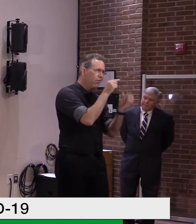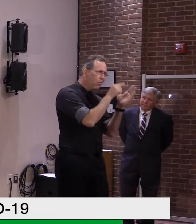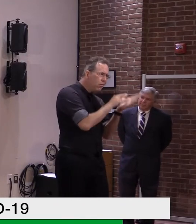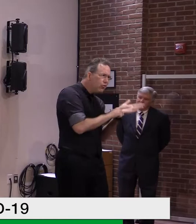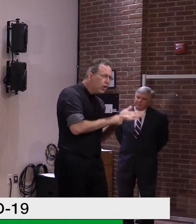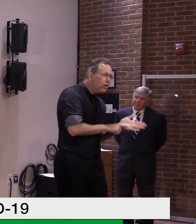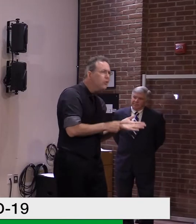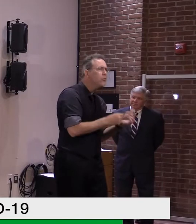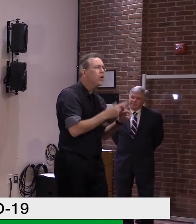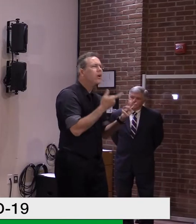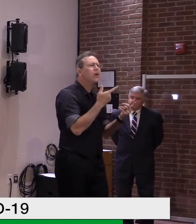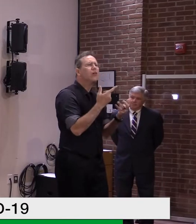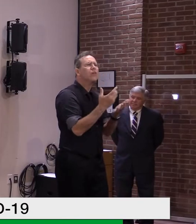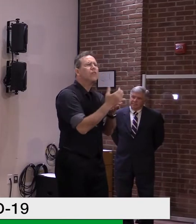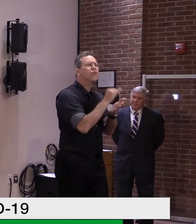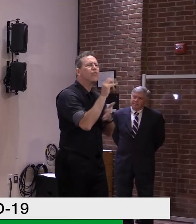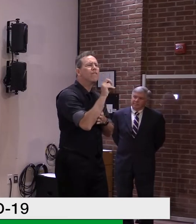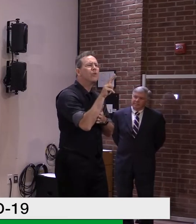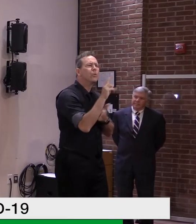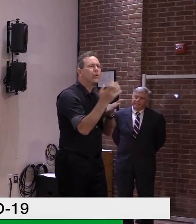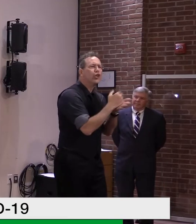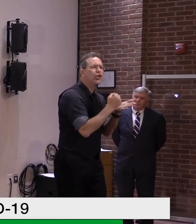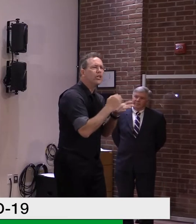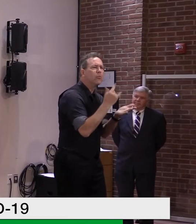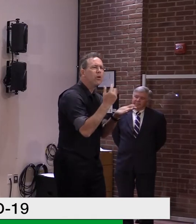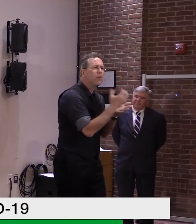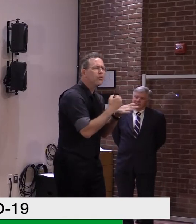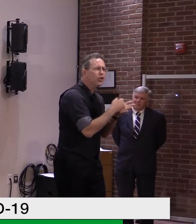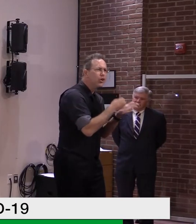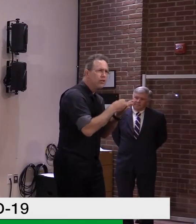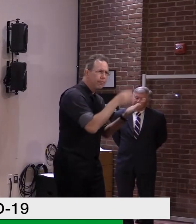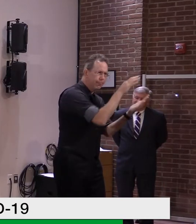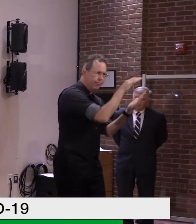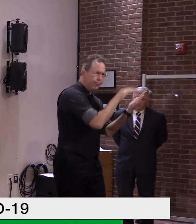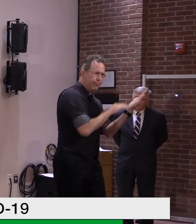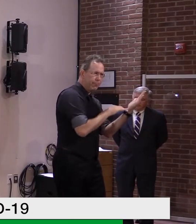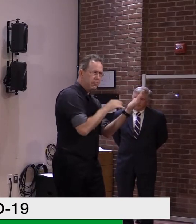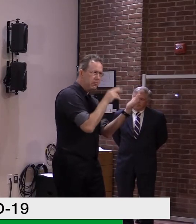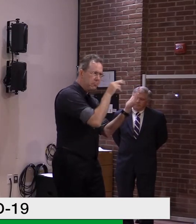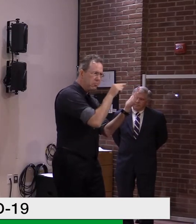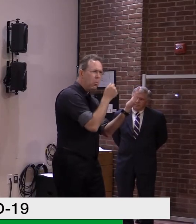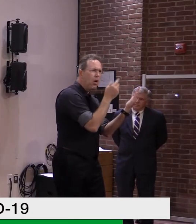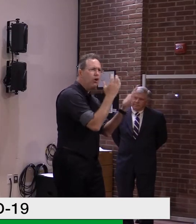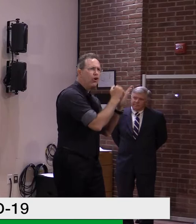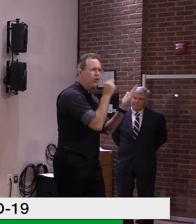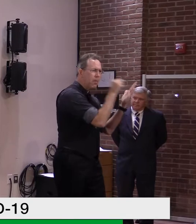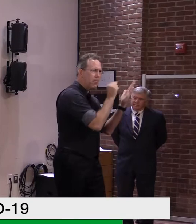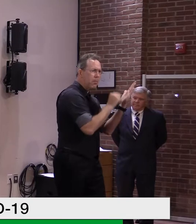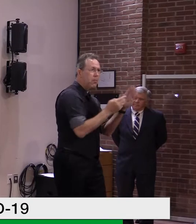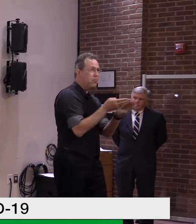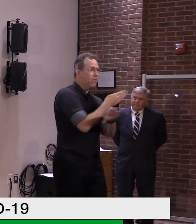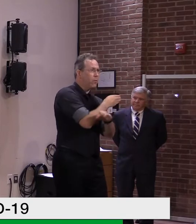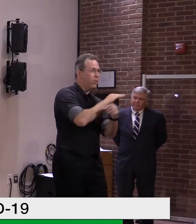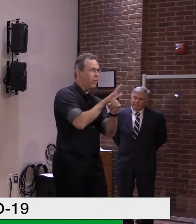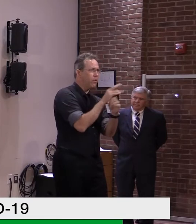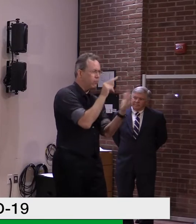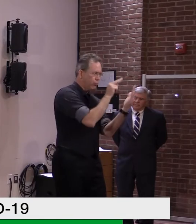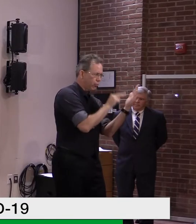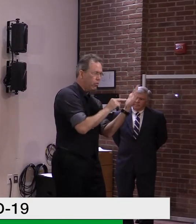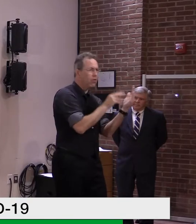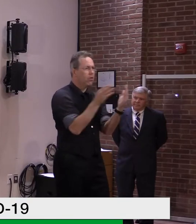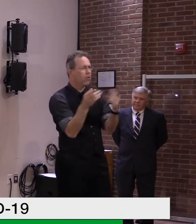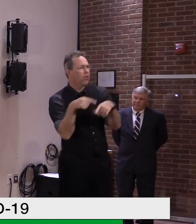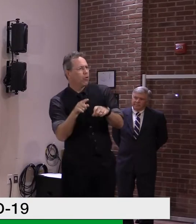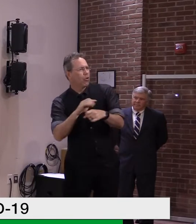going to inform us as to how the economy is doing. So I might ask Secretary Curley